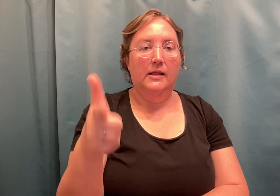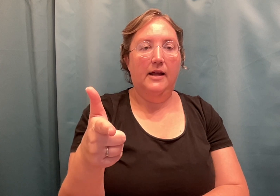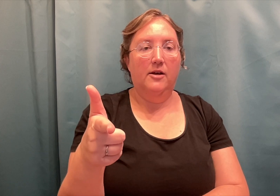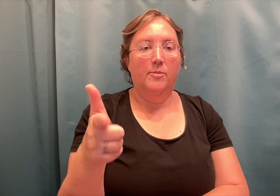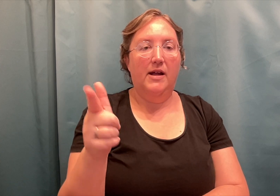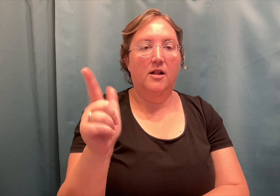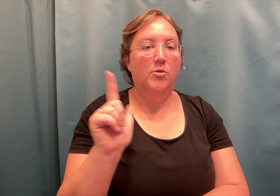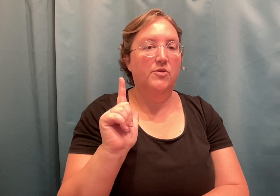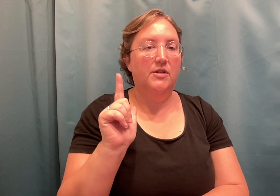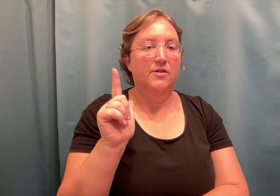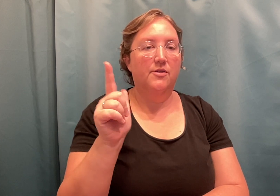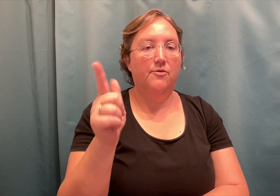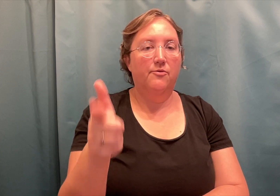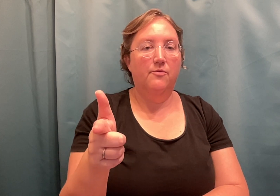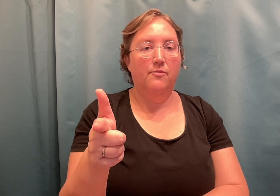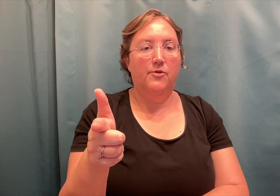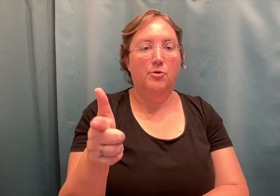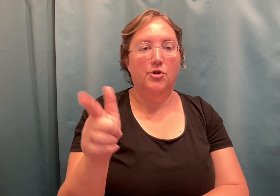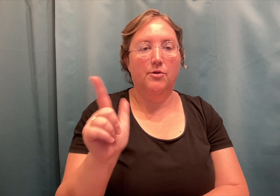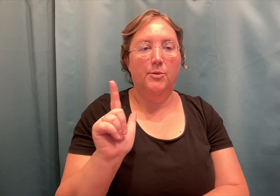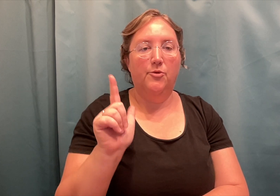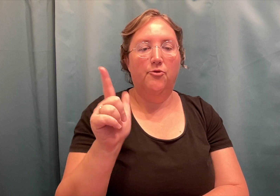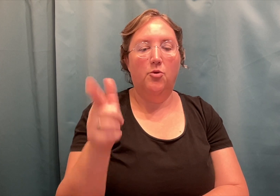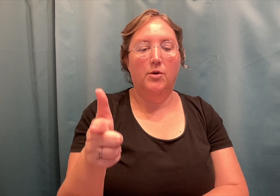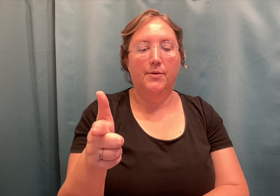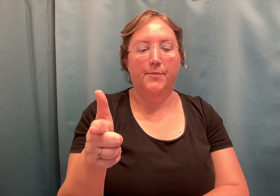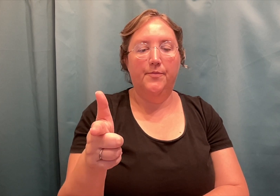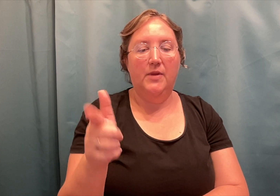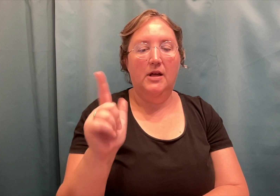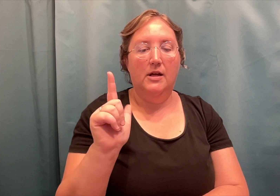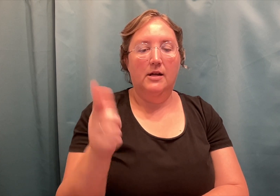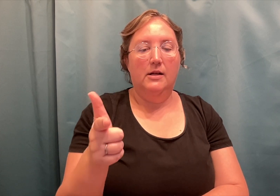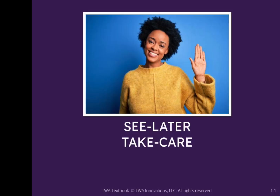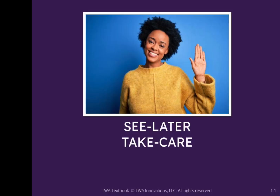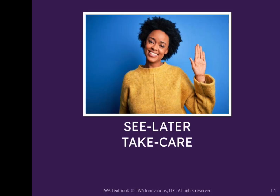Later. My L moves into the future, moves forward.